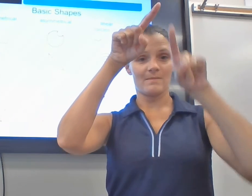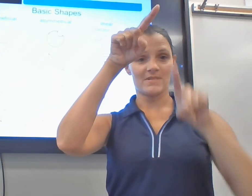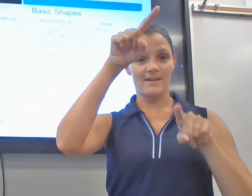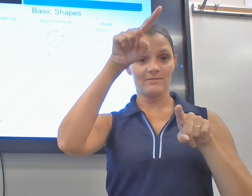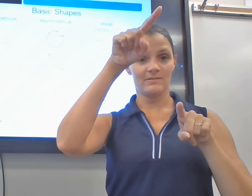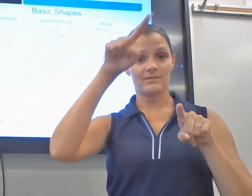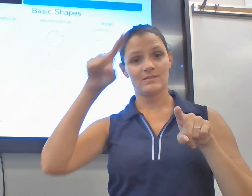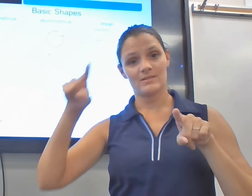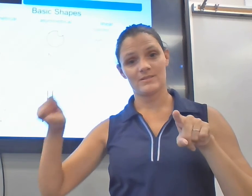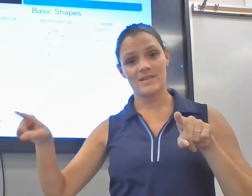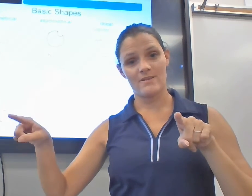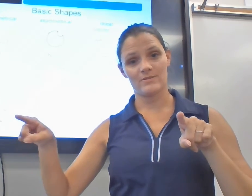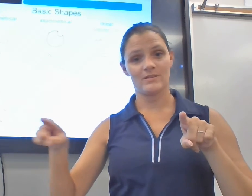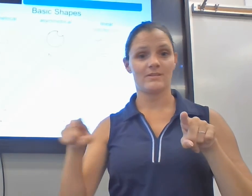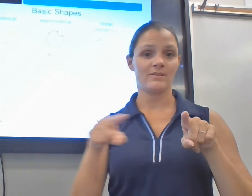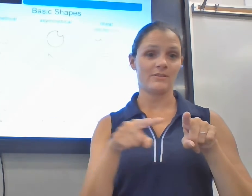came down, down, across.